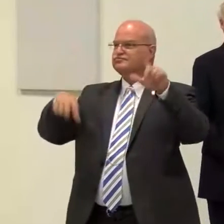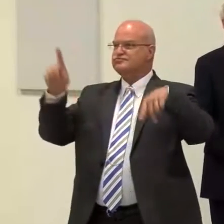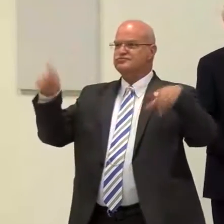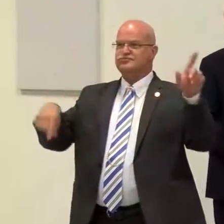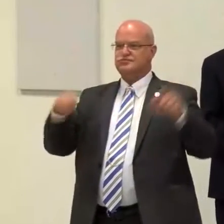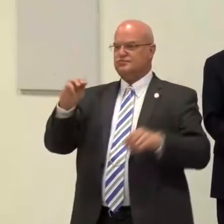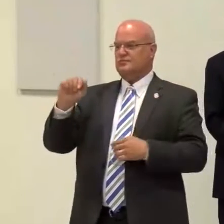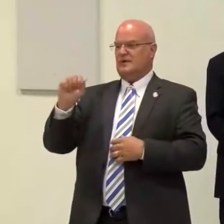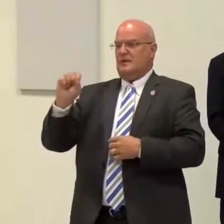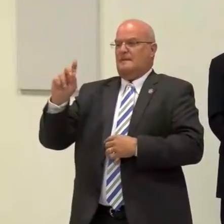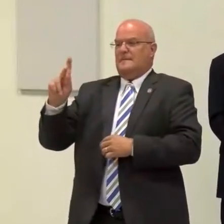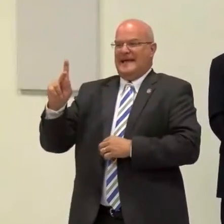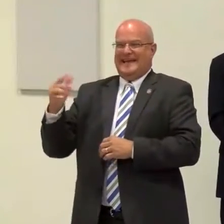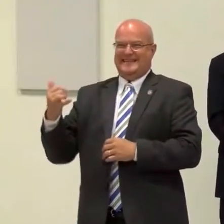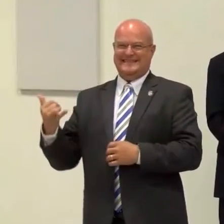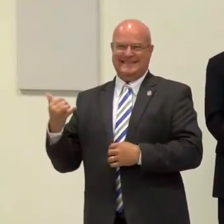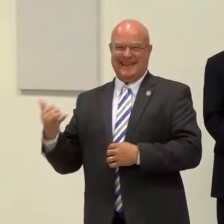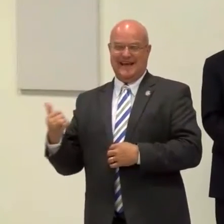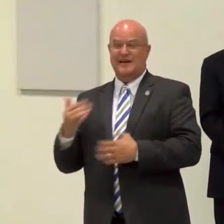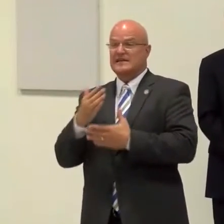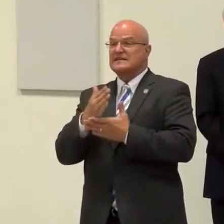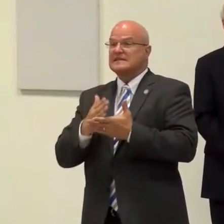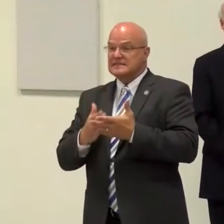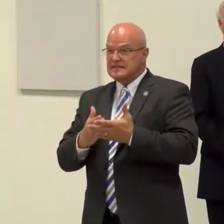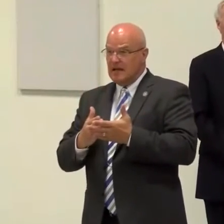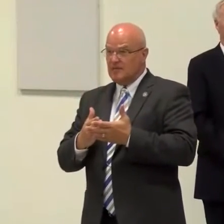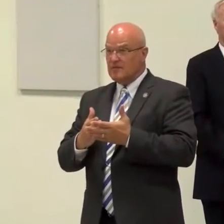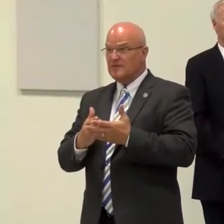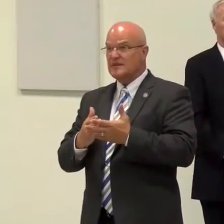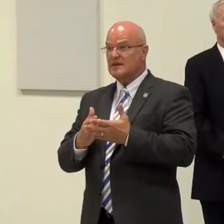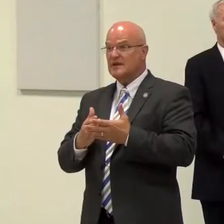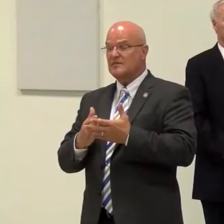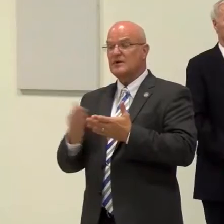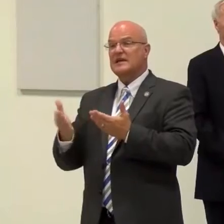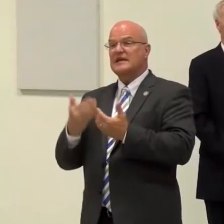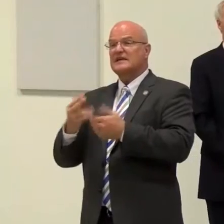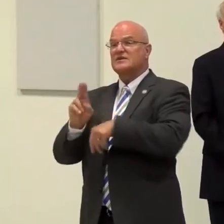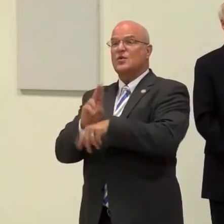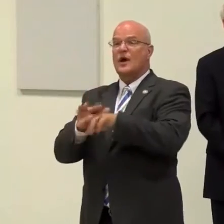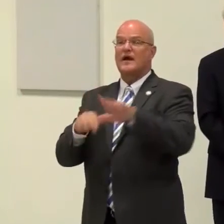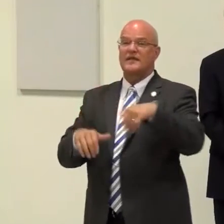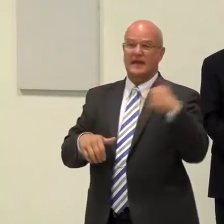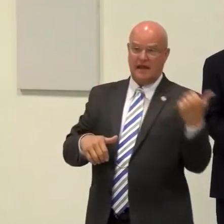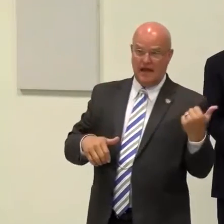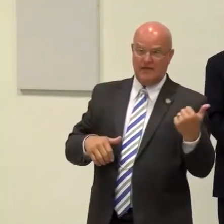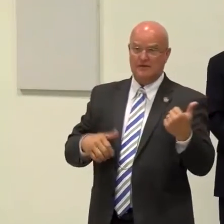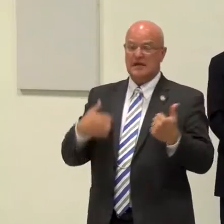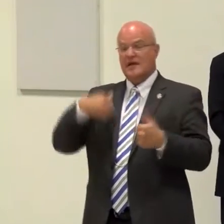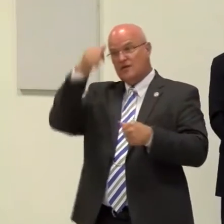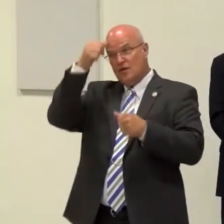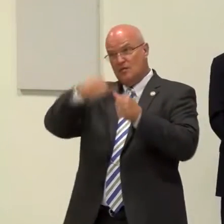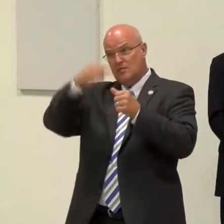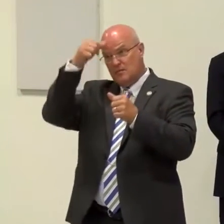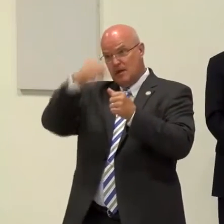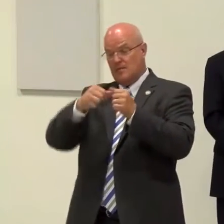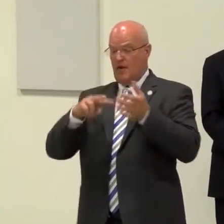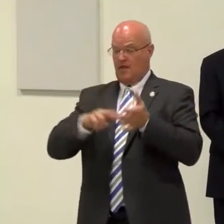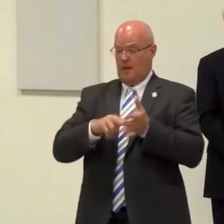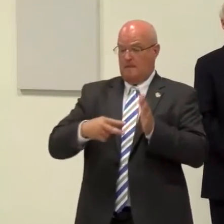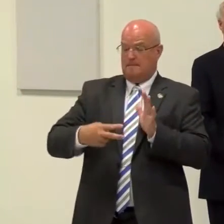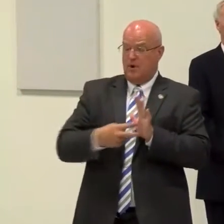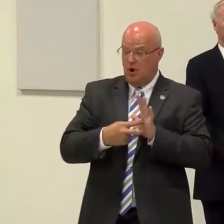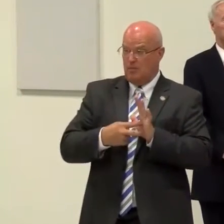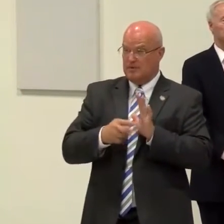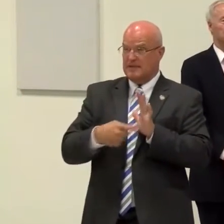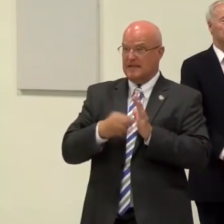masks that are used, and some of them are easier to wear than others. If we remember what the purpose is for